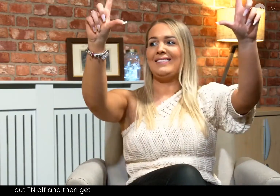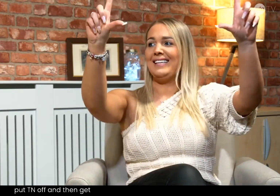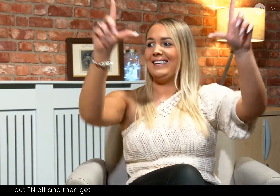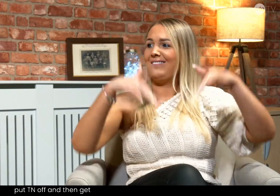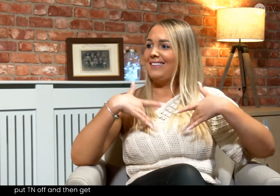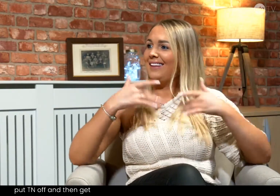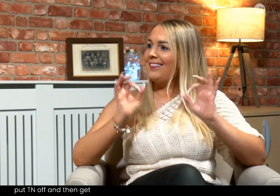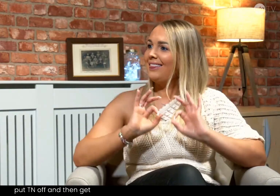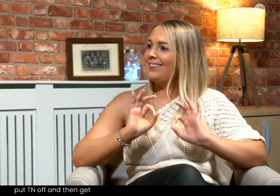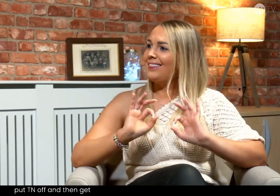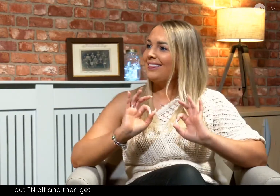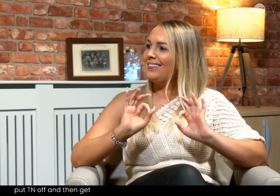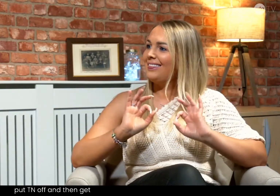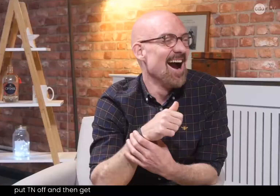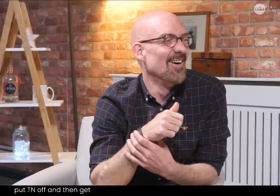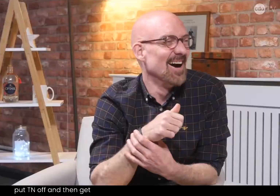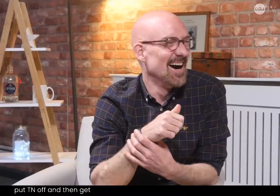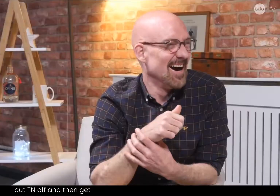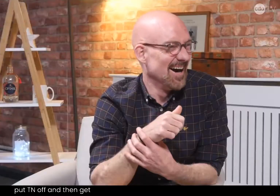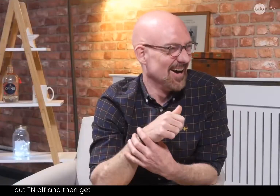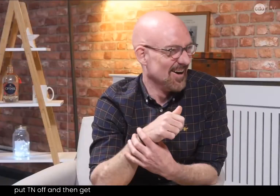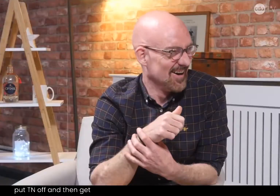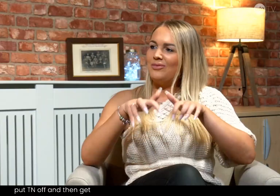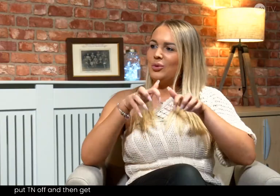attaching the hair to my head, and I was watching the film, so I didn't feel a thing.